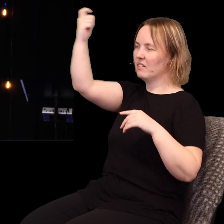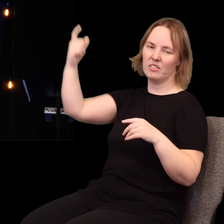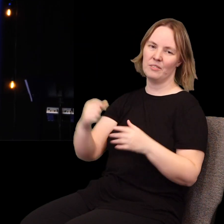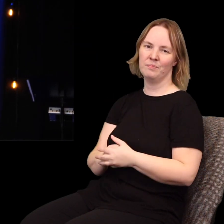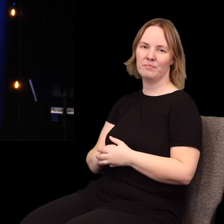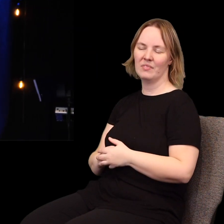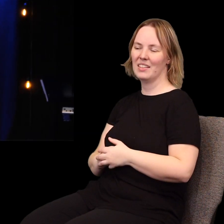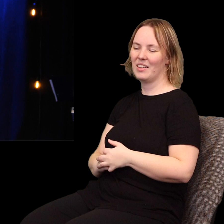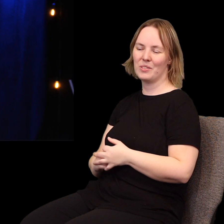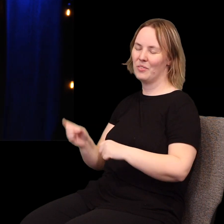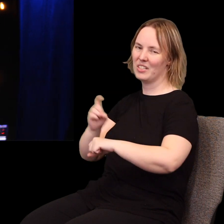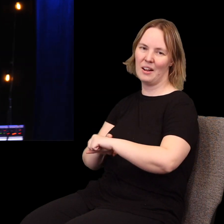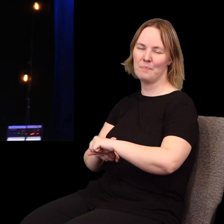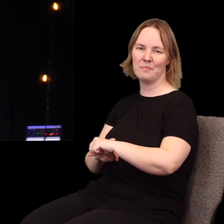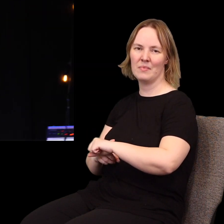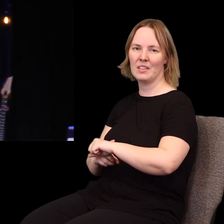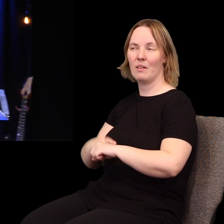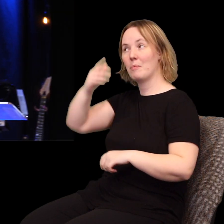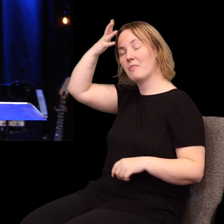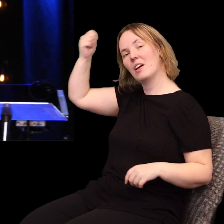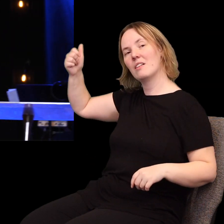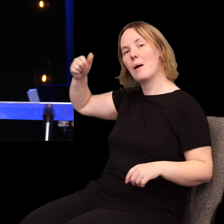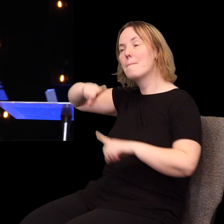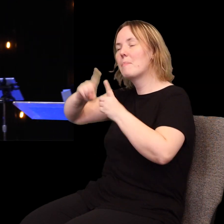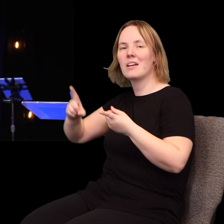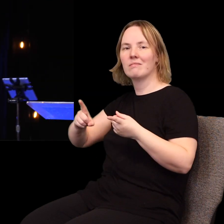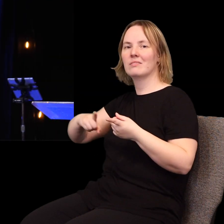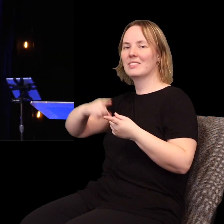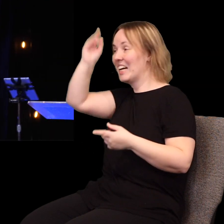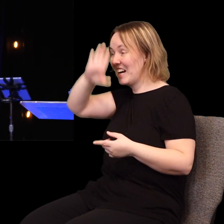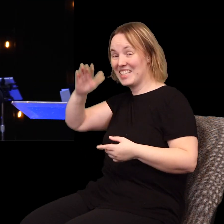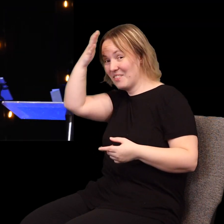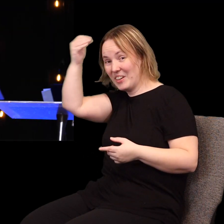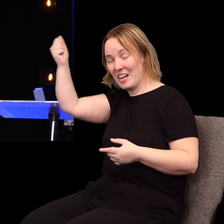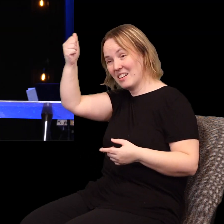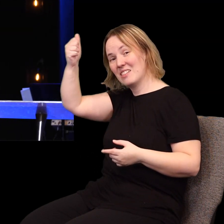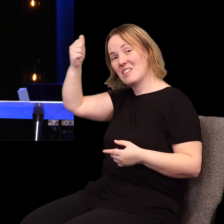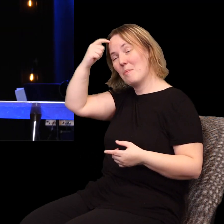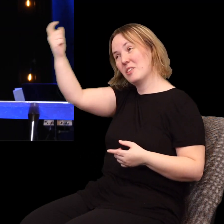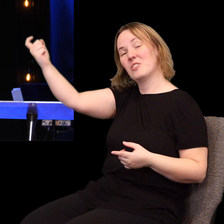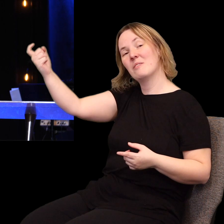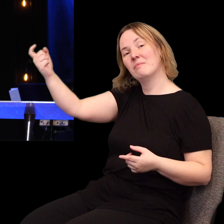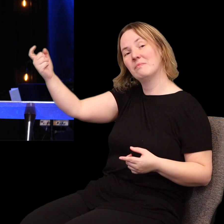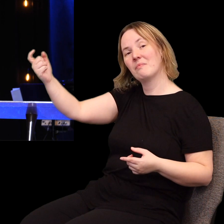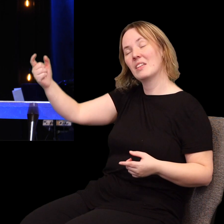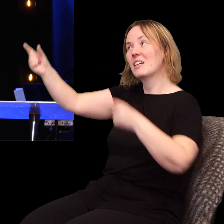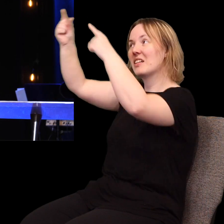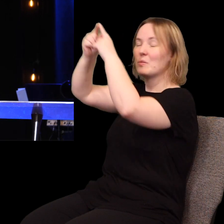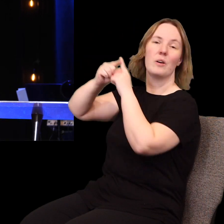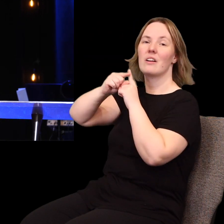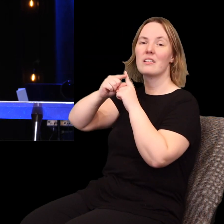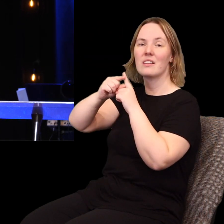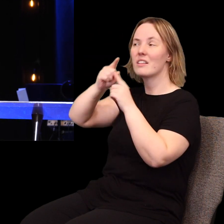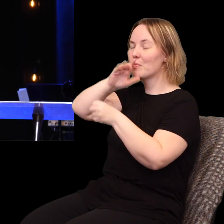dream. We can say, oh, well, that was for a time, and we may forget about it. But God has not forgotten about it. His word to you,